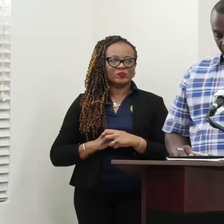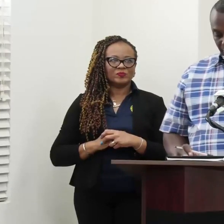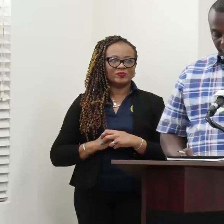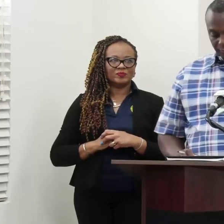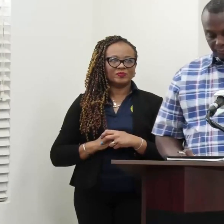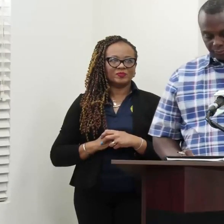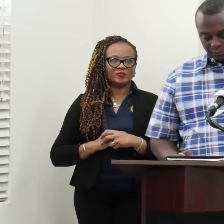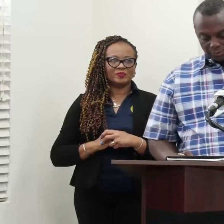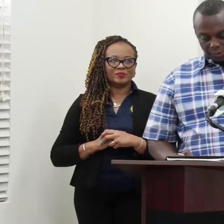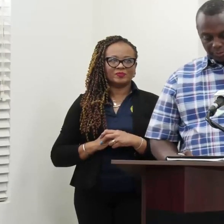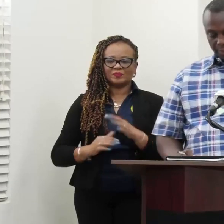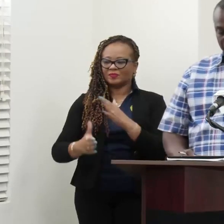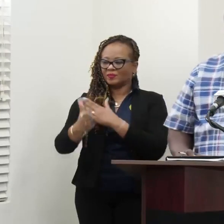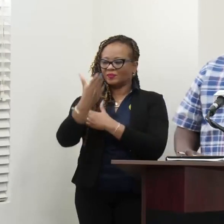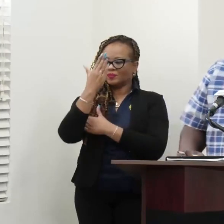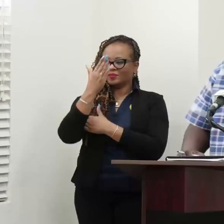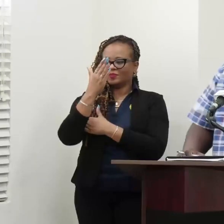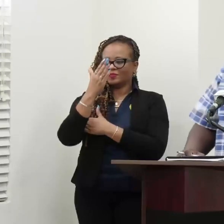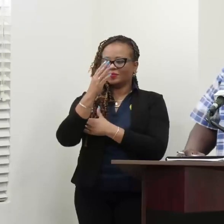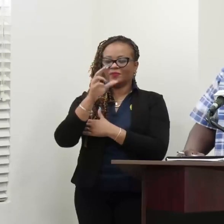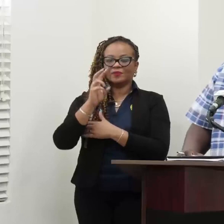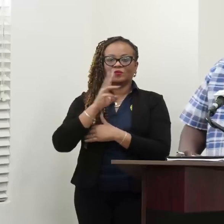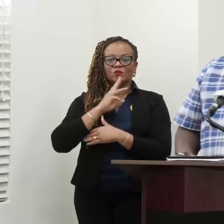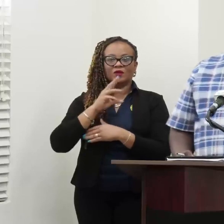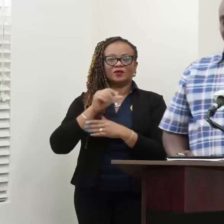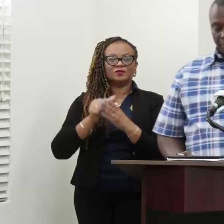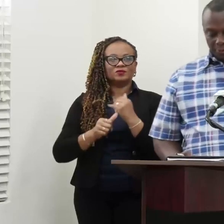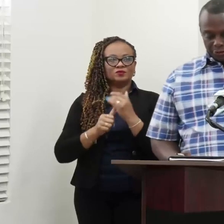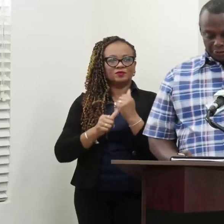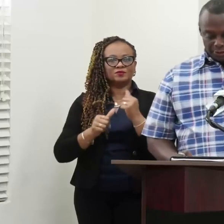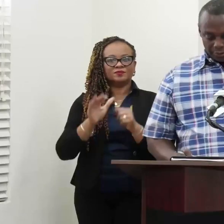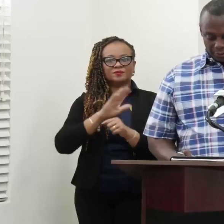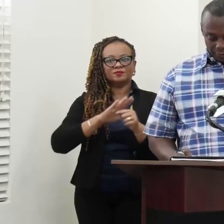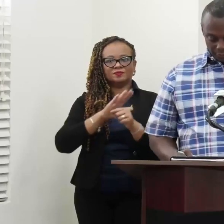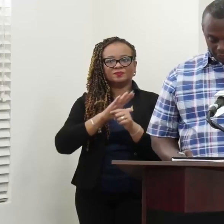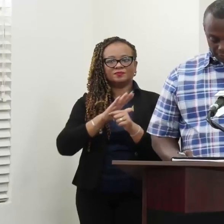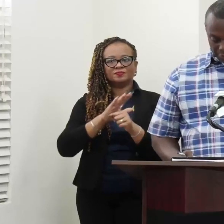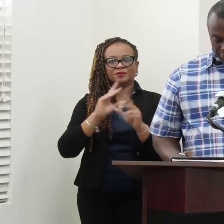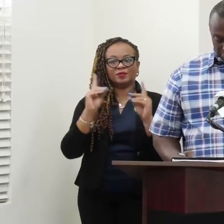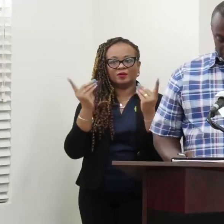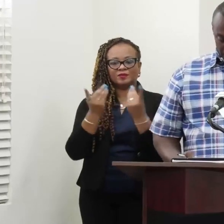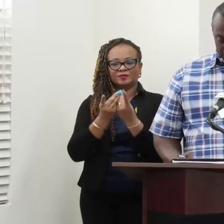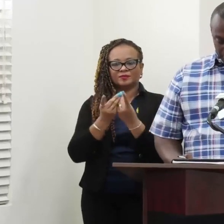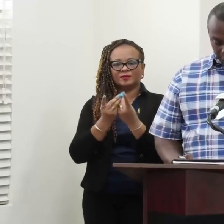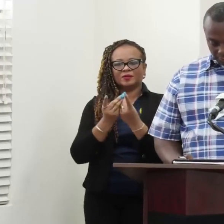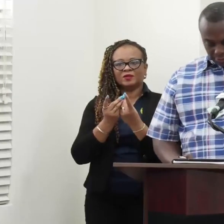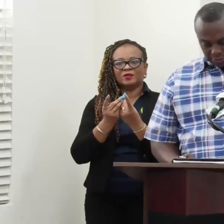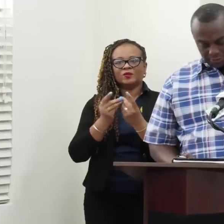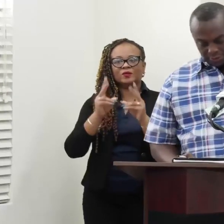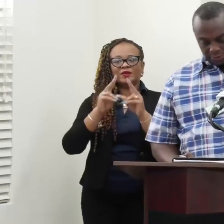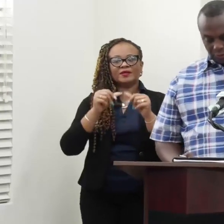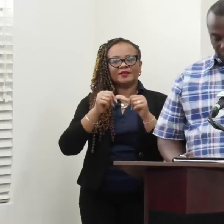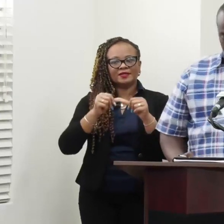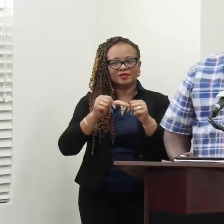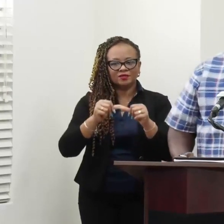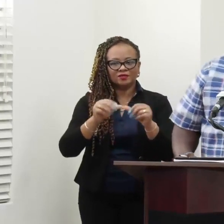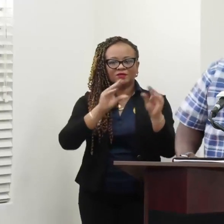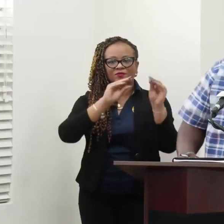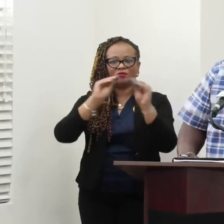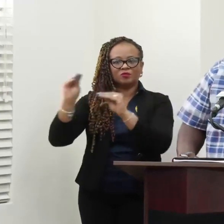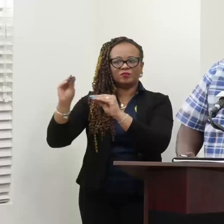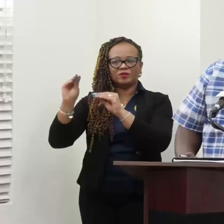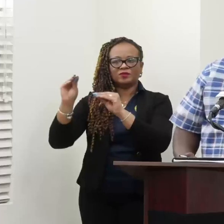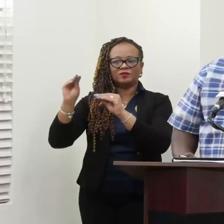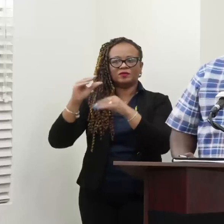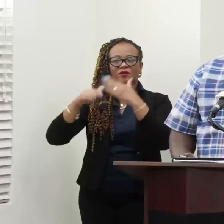Good morning. Good morning, Mohammed. The corporation is continuing to monitor the movement,